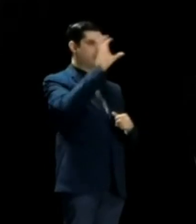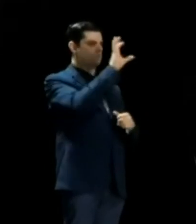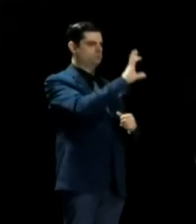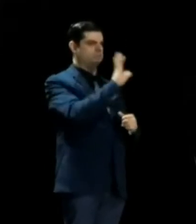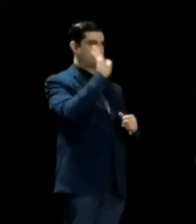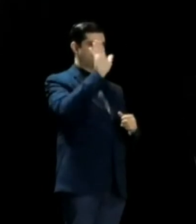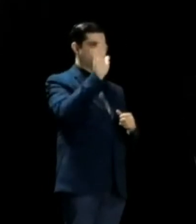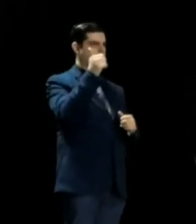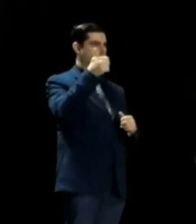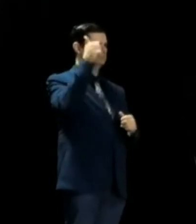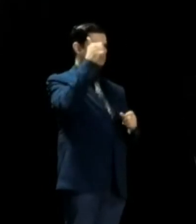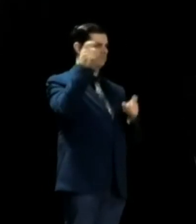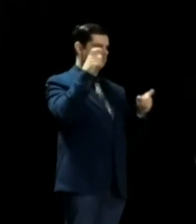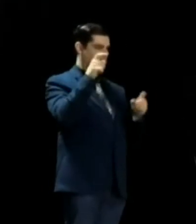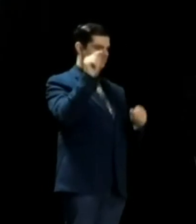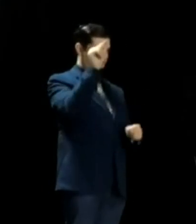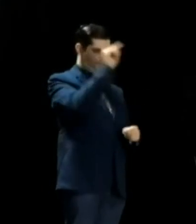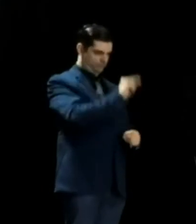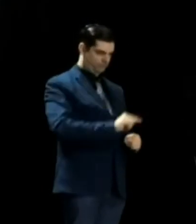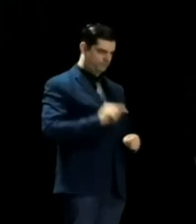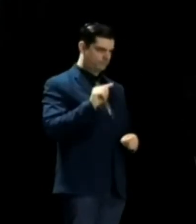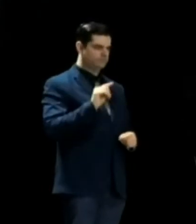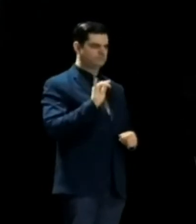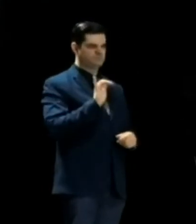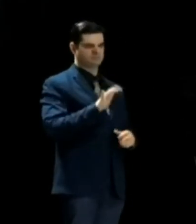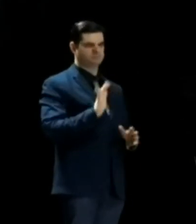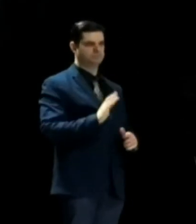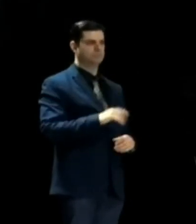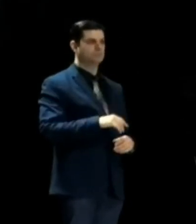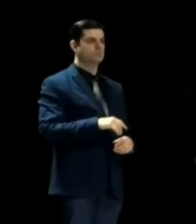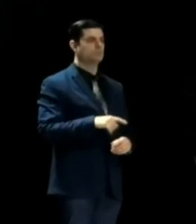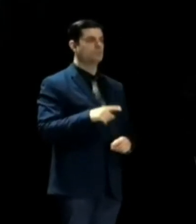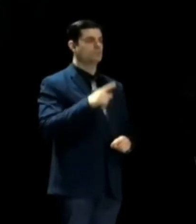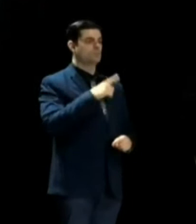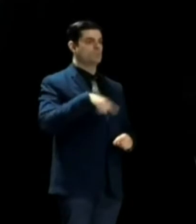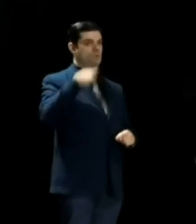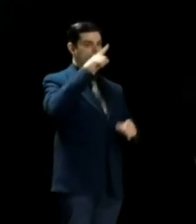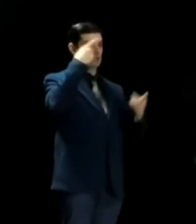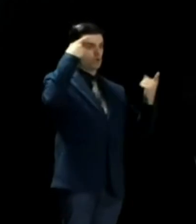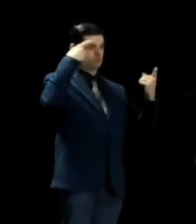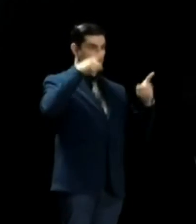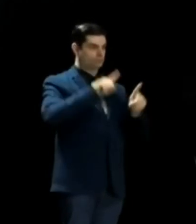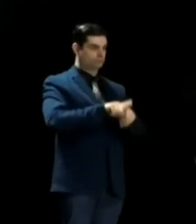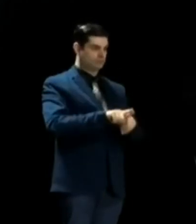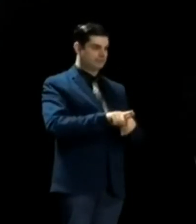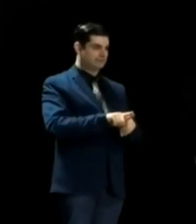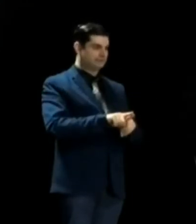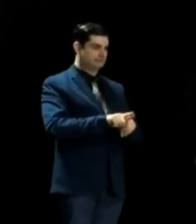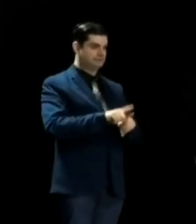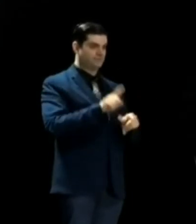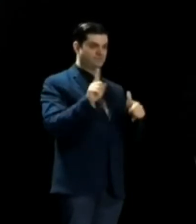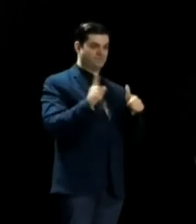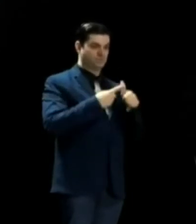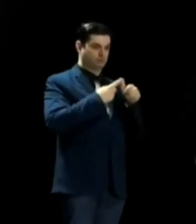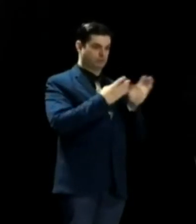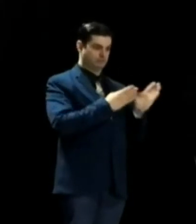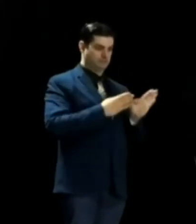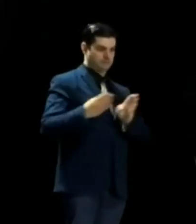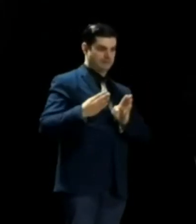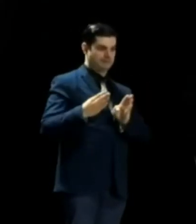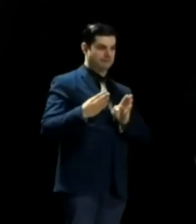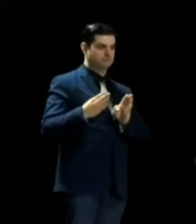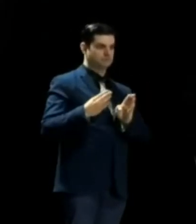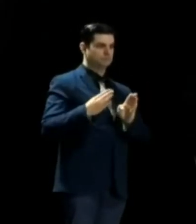after we have the initial plan, then the rollout comes. We'll probably have an executive committee to